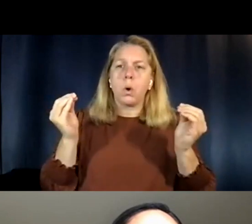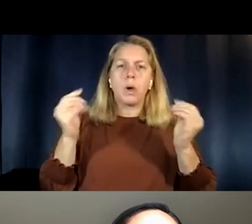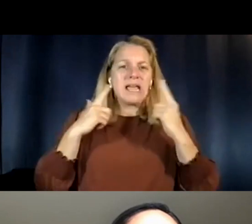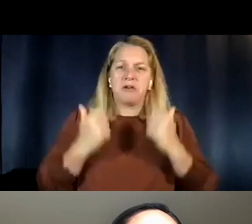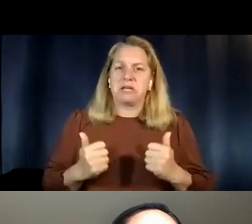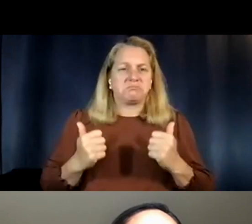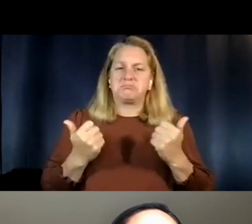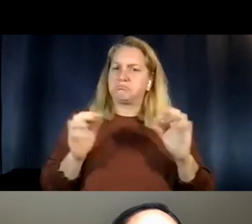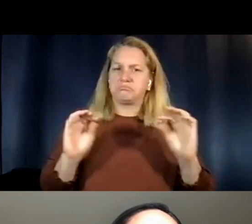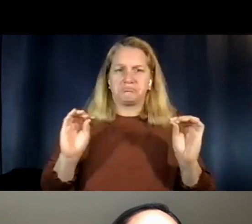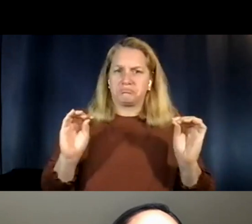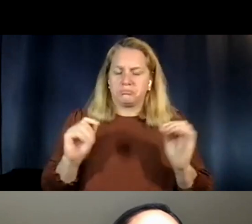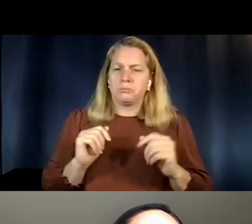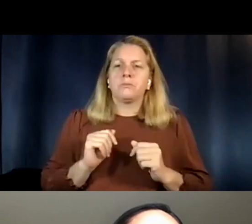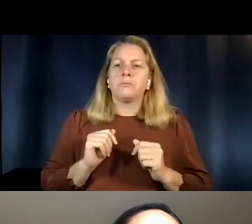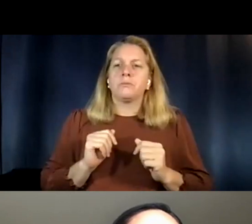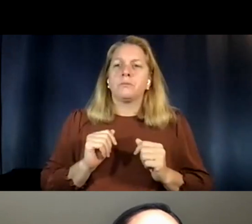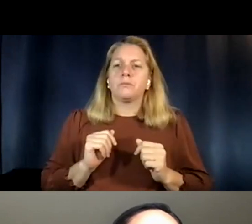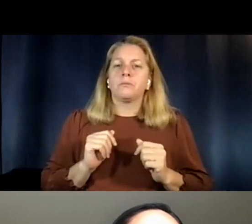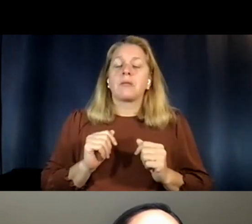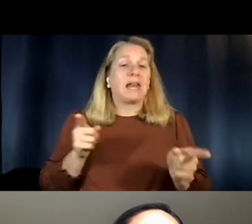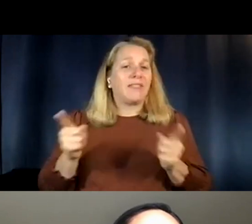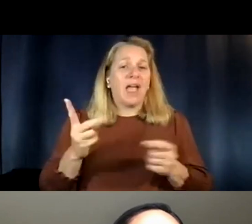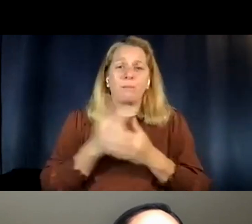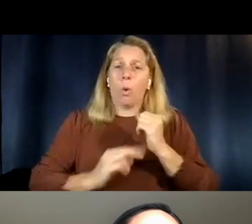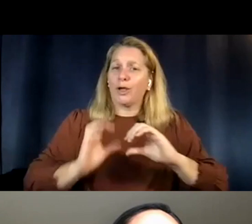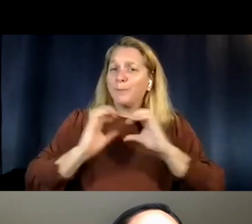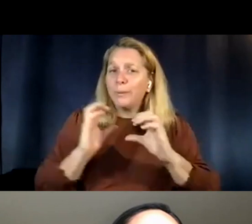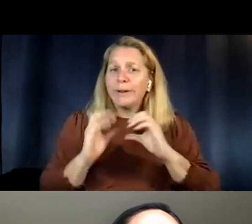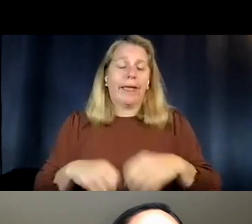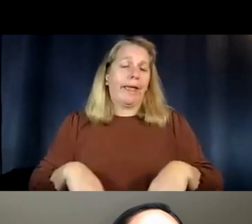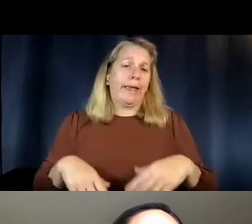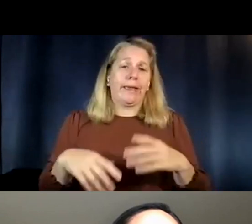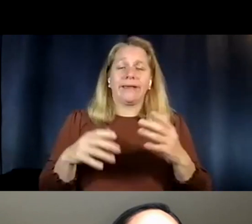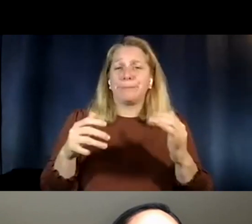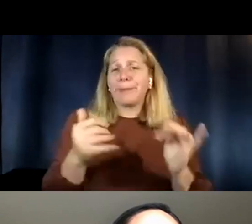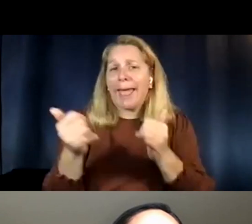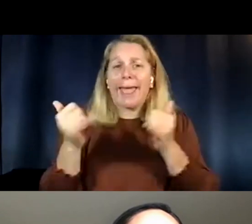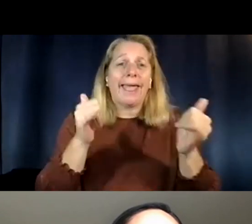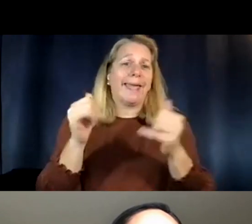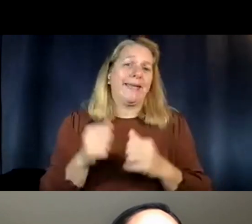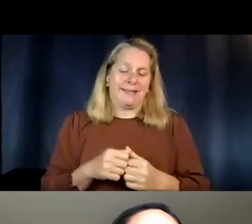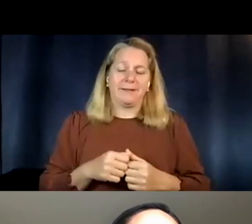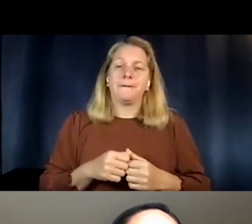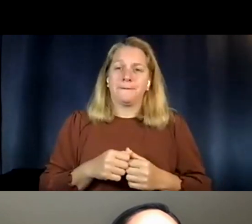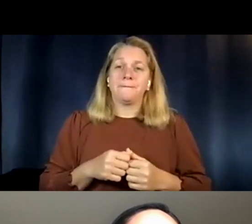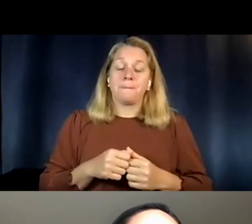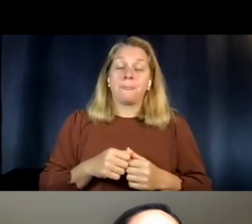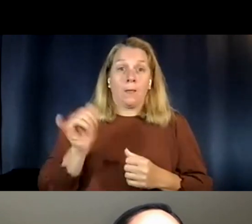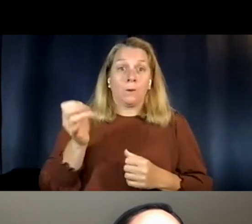difference. And they both communicate, play together. Even